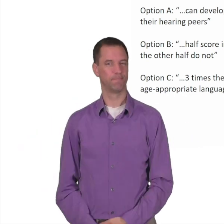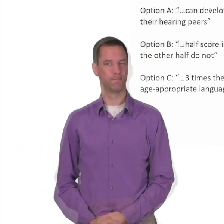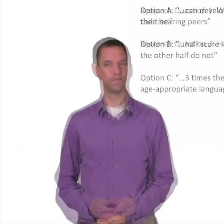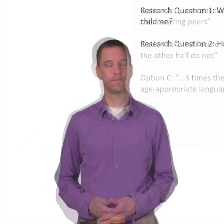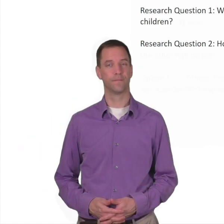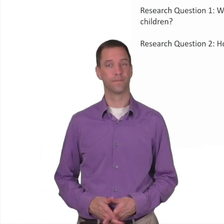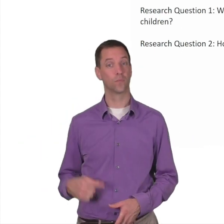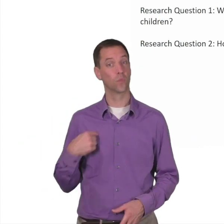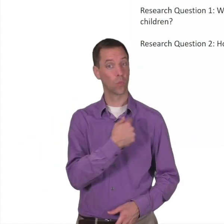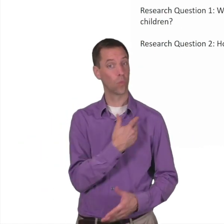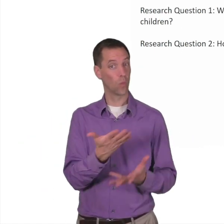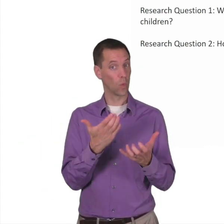an experiment.